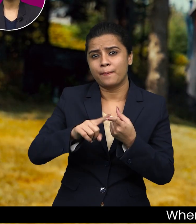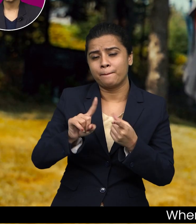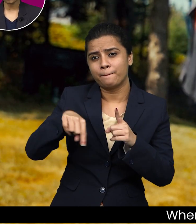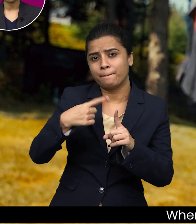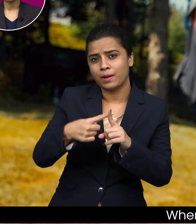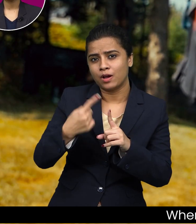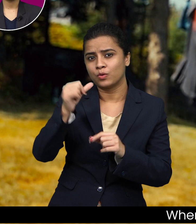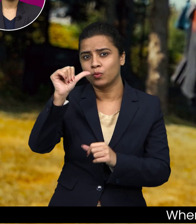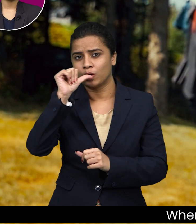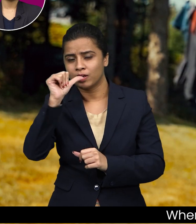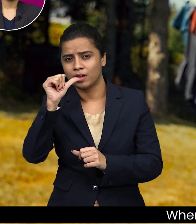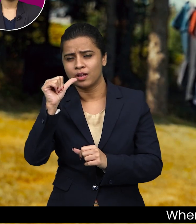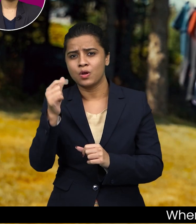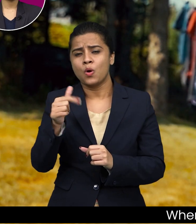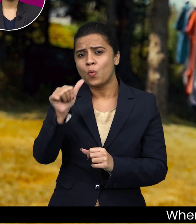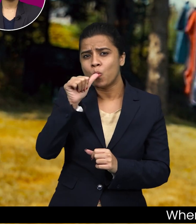Where does it go?